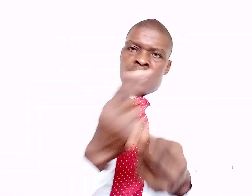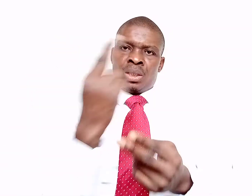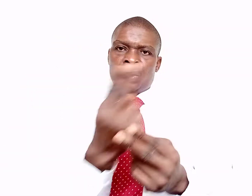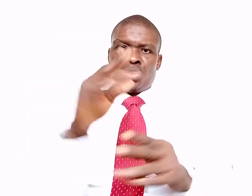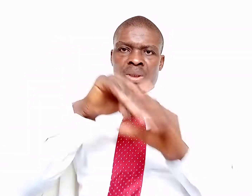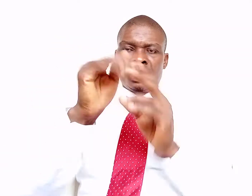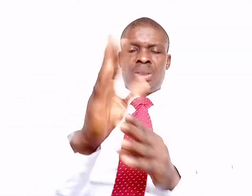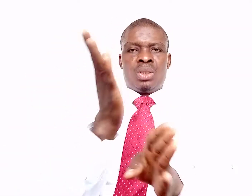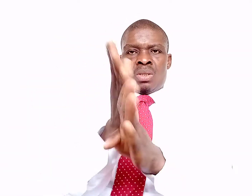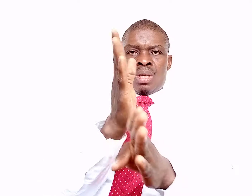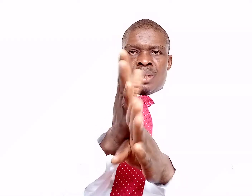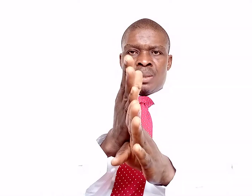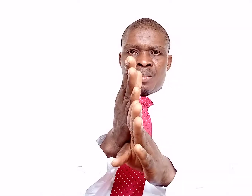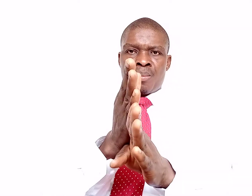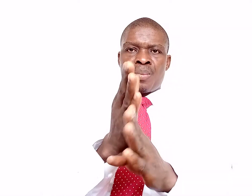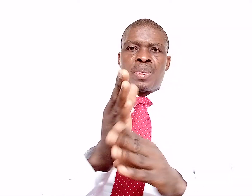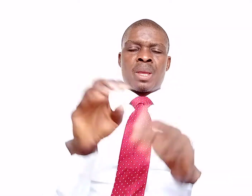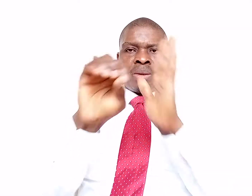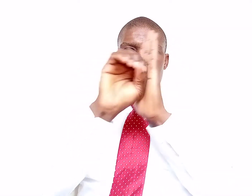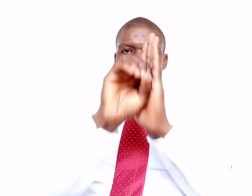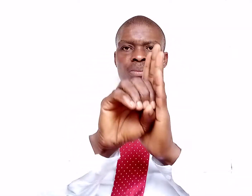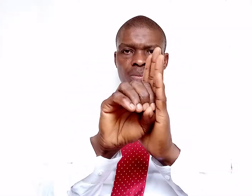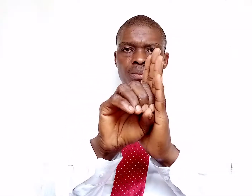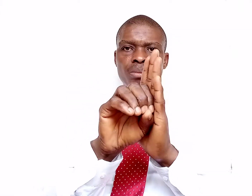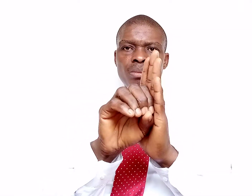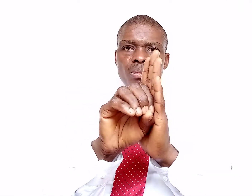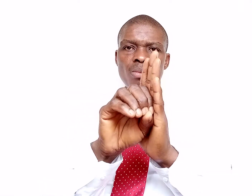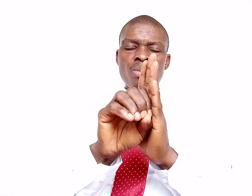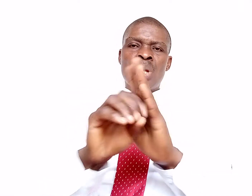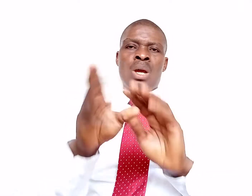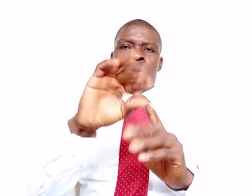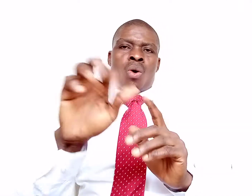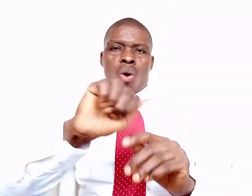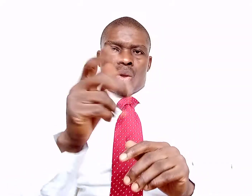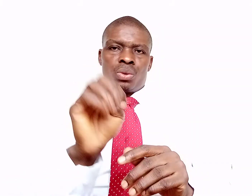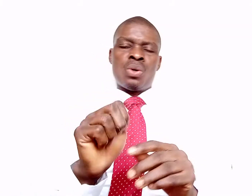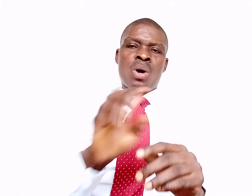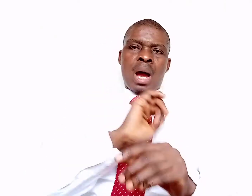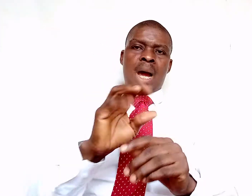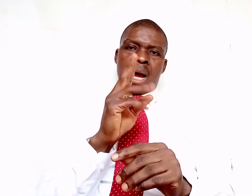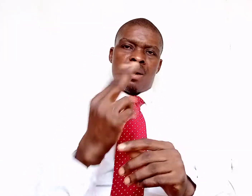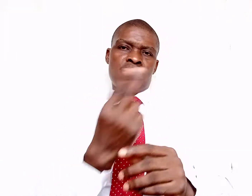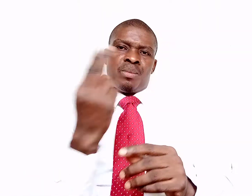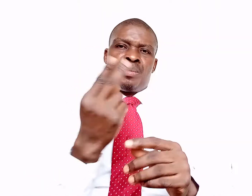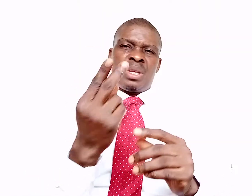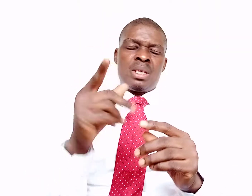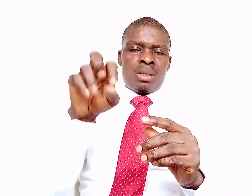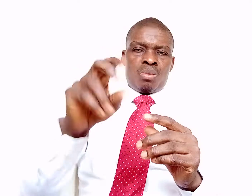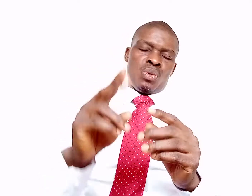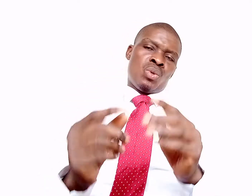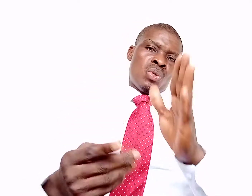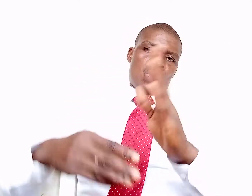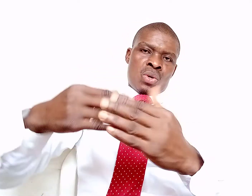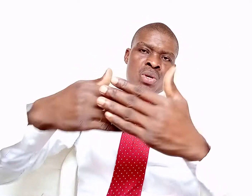paragraphs. Example: although I have never been to the races before, I was